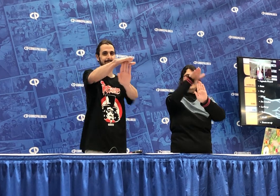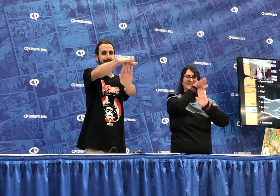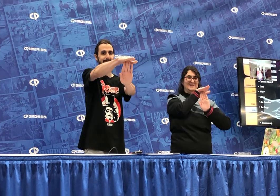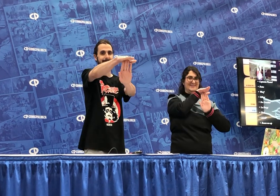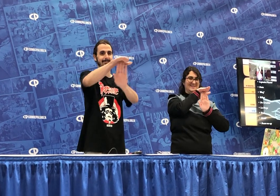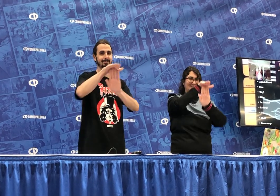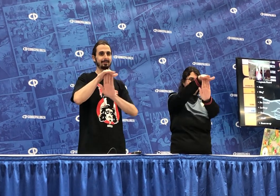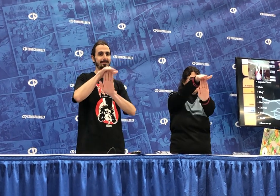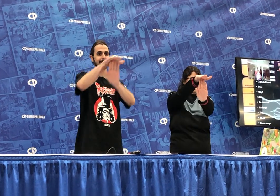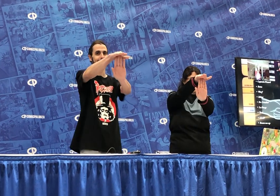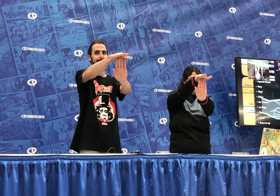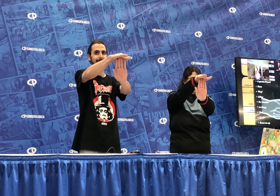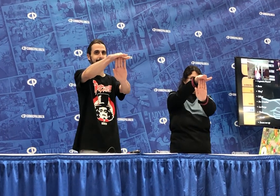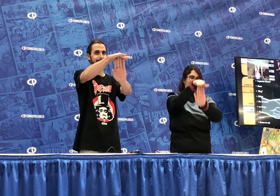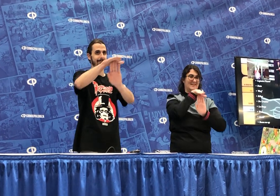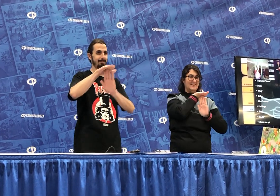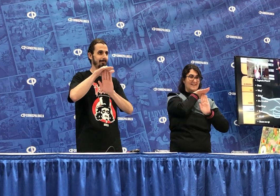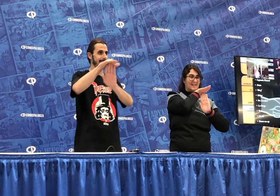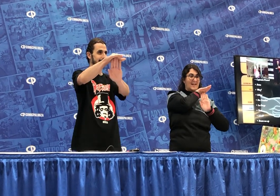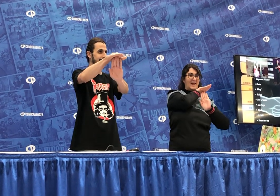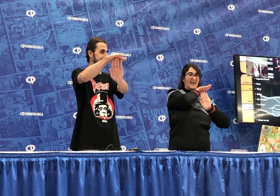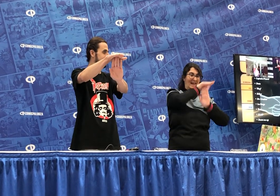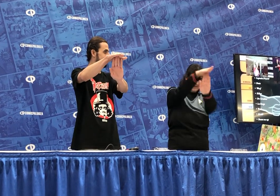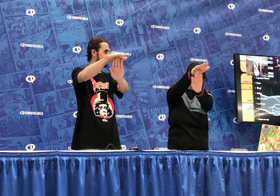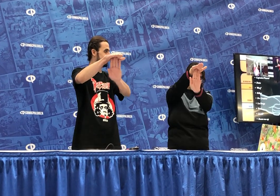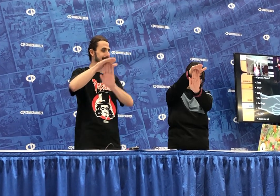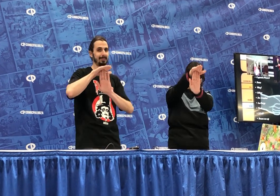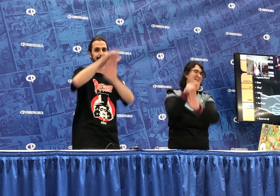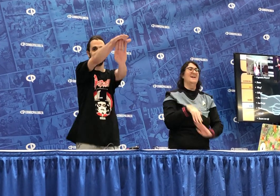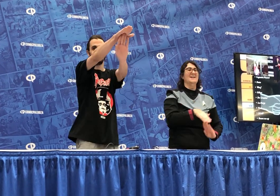Spaceship, and then engage. Engage.